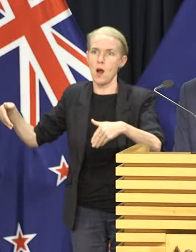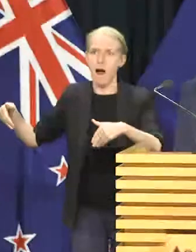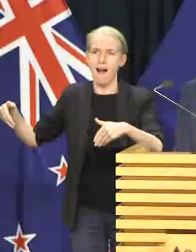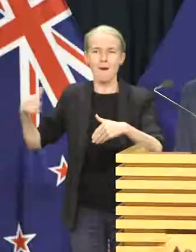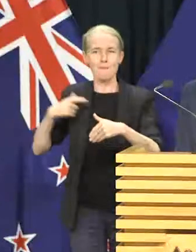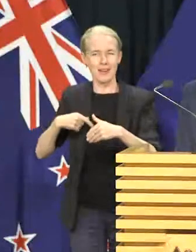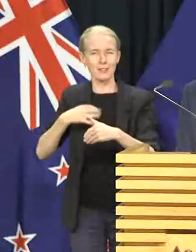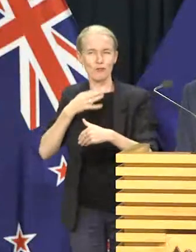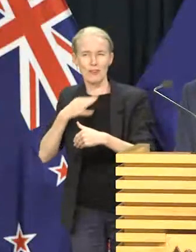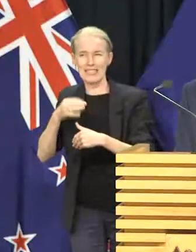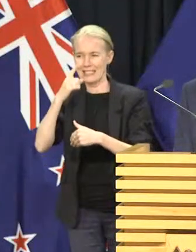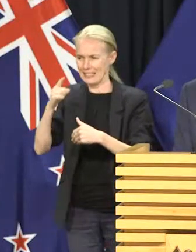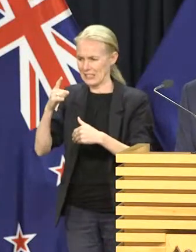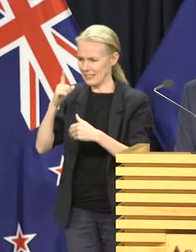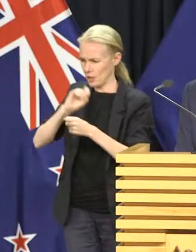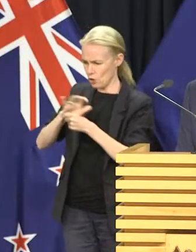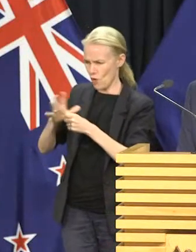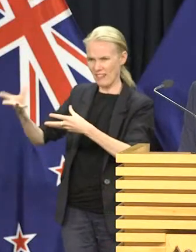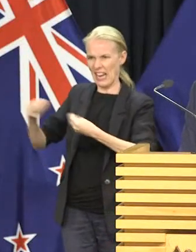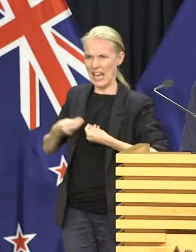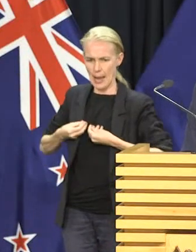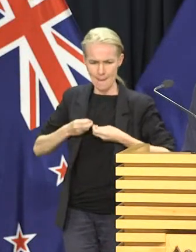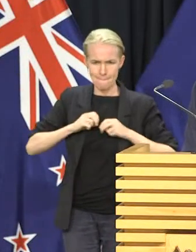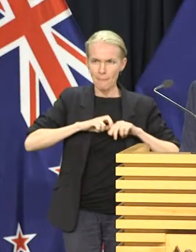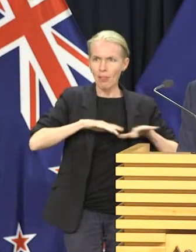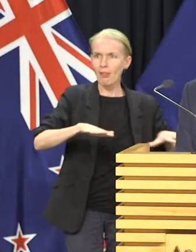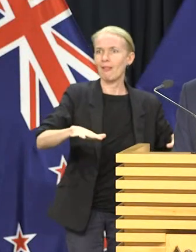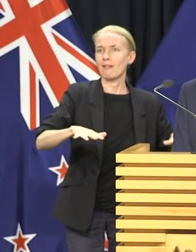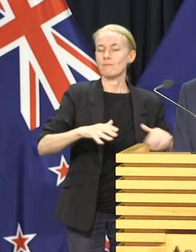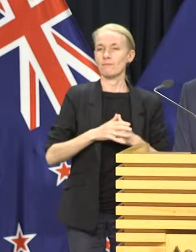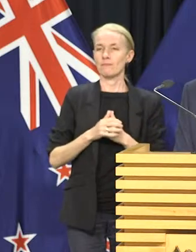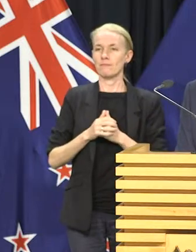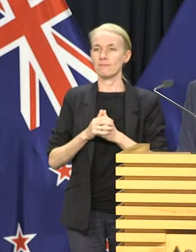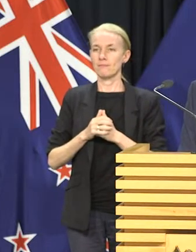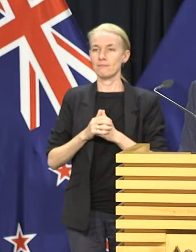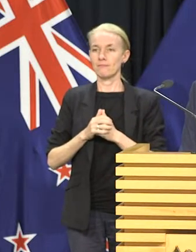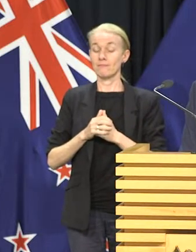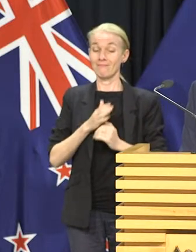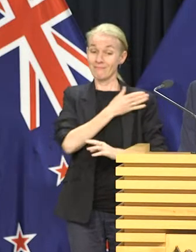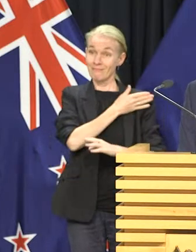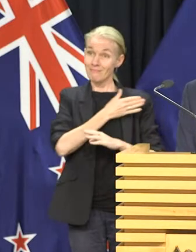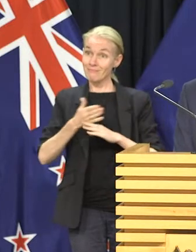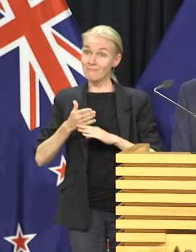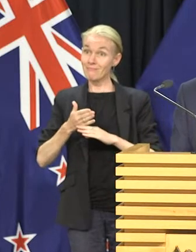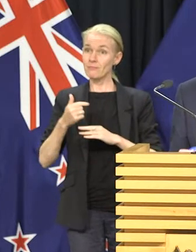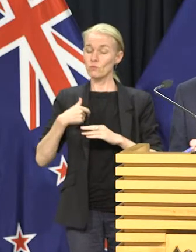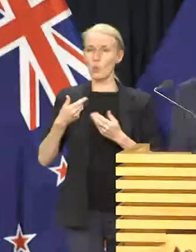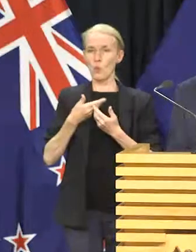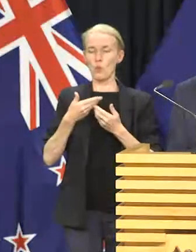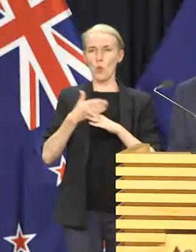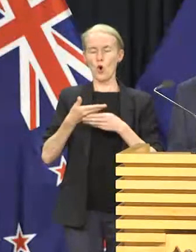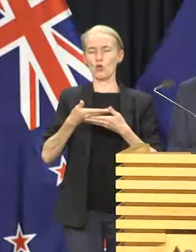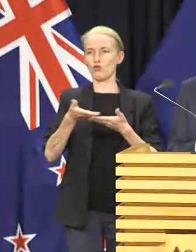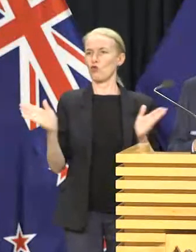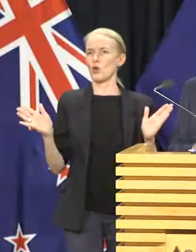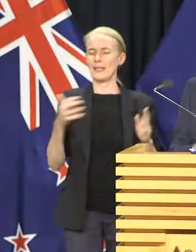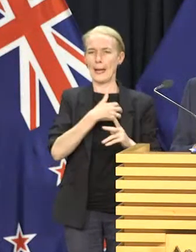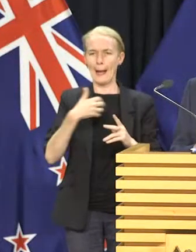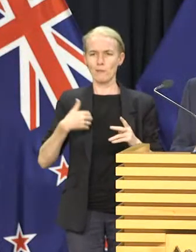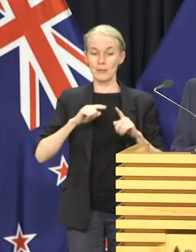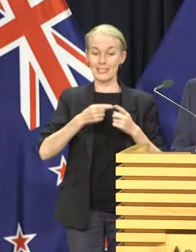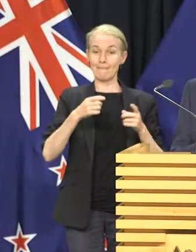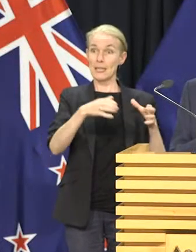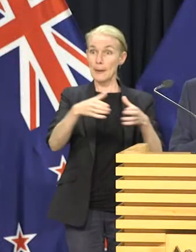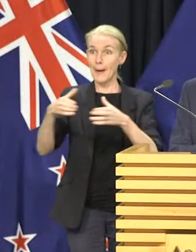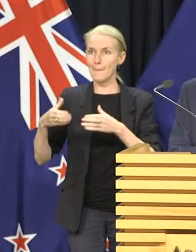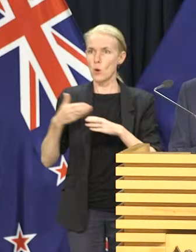our ongoing response. One strength to date has been the cross-government effort that has gone into the response. For